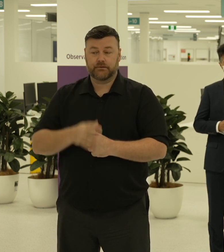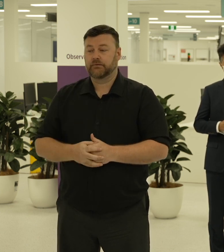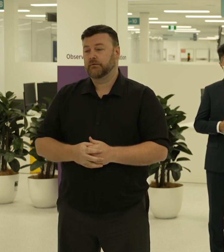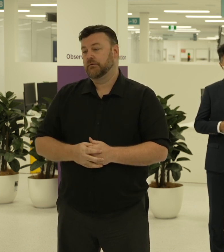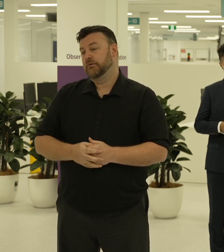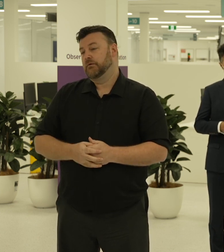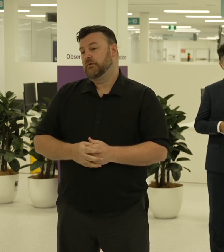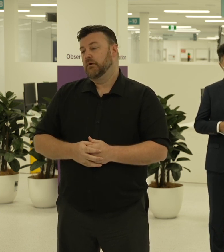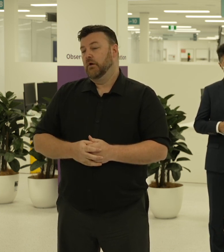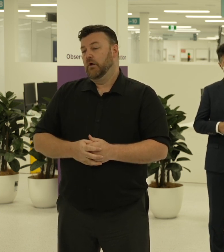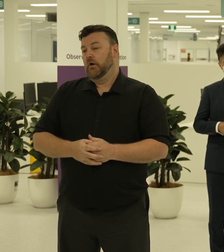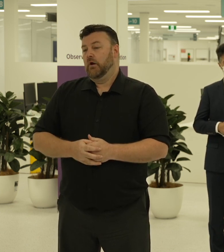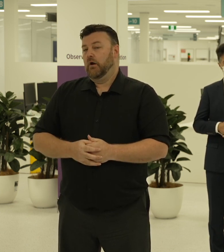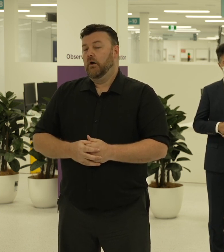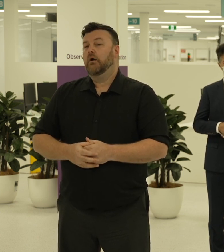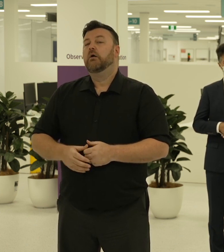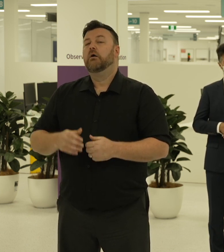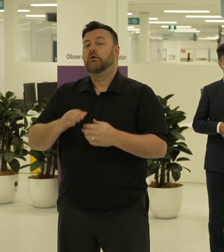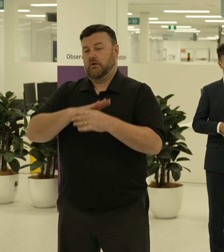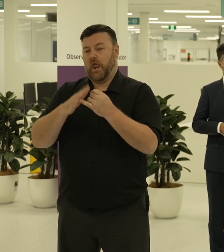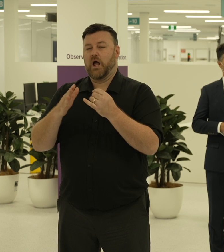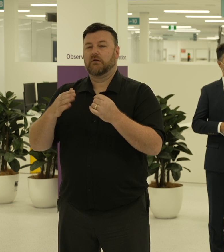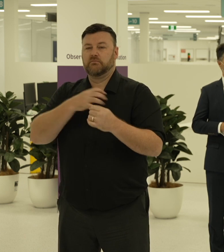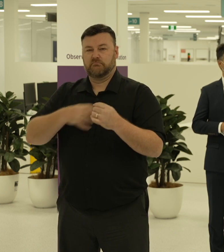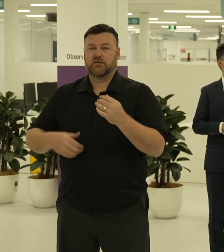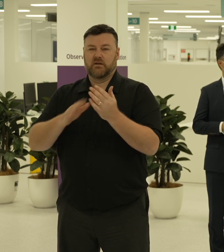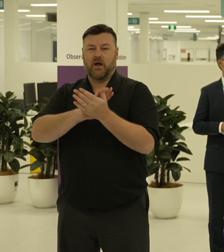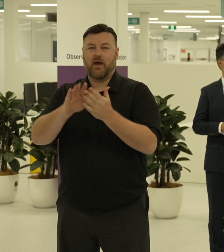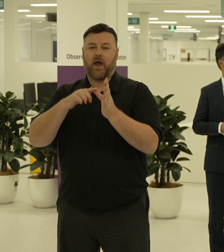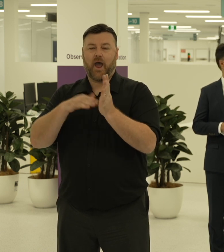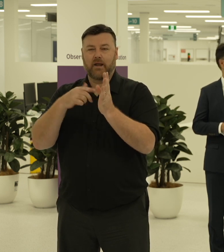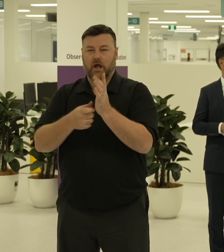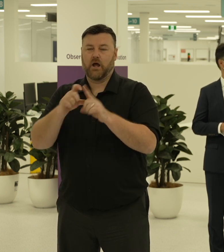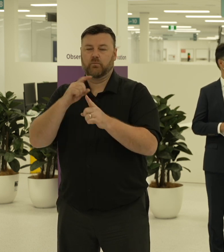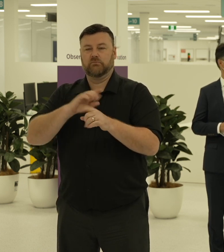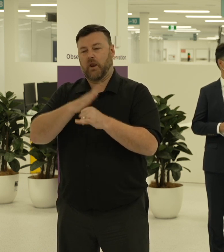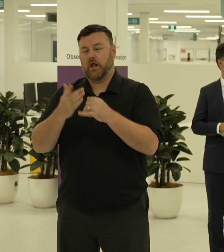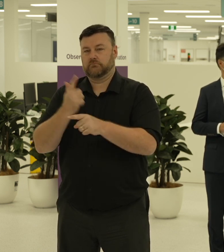And then Minister Hazzard will address anything that we've left out. Thanks.